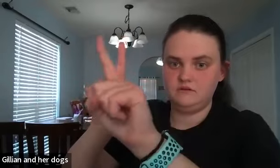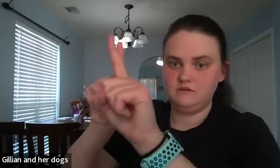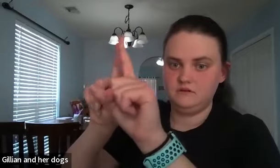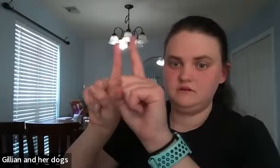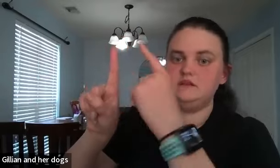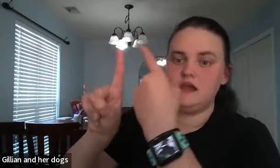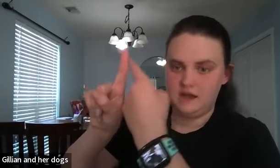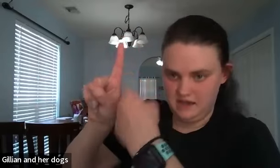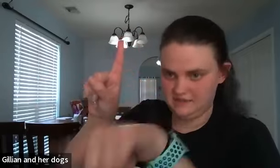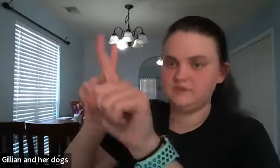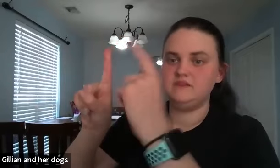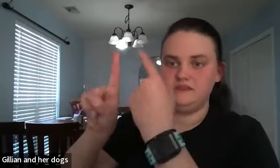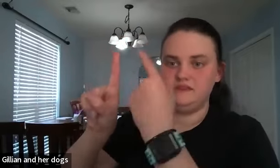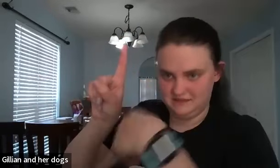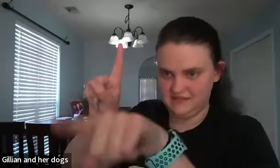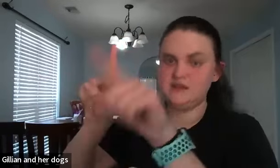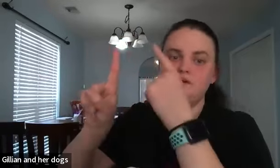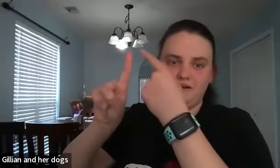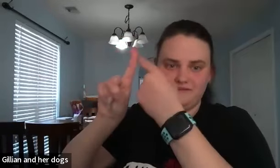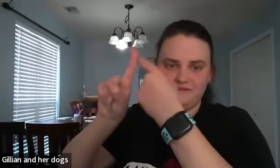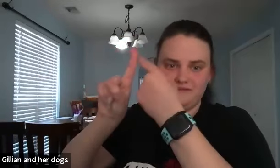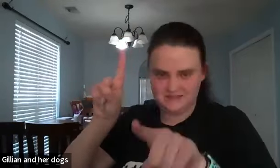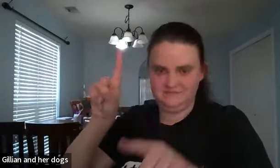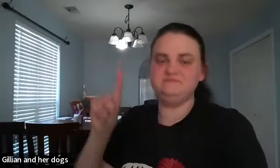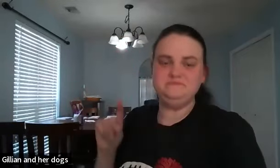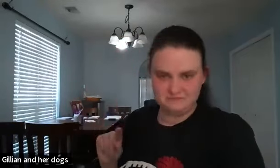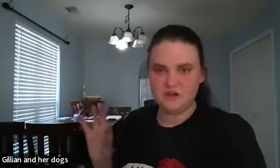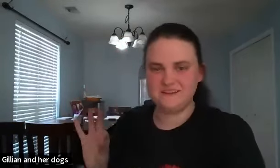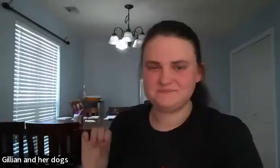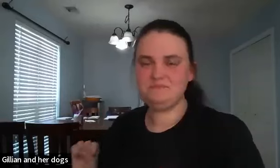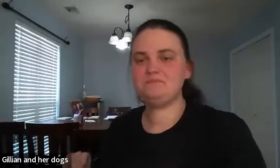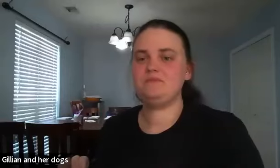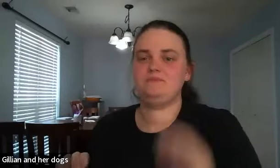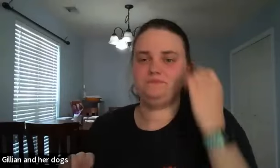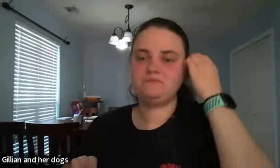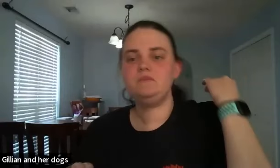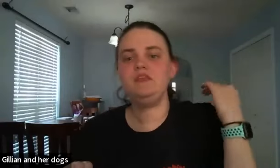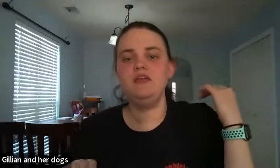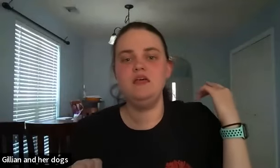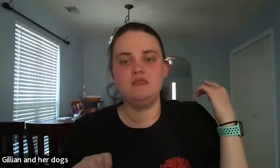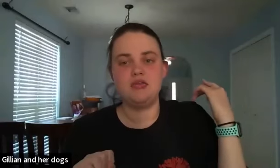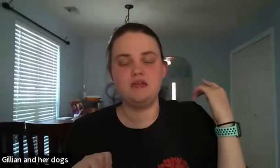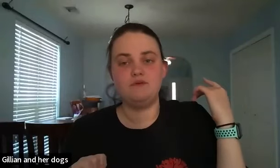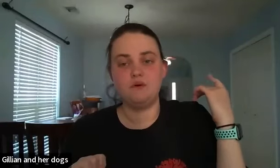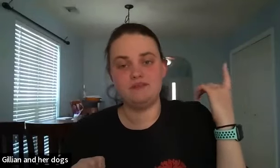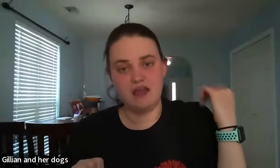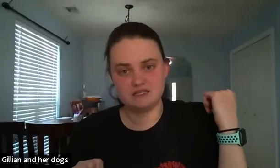Yeah, next month. Yes, there we go. Yes. Perfect. Then for last